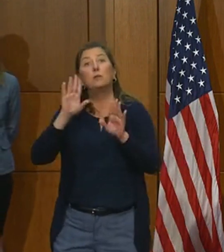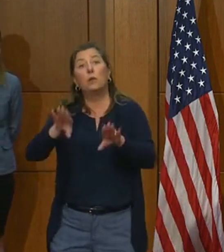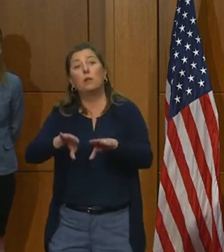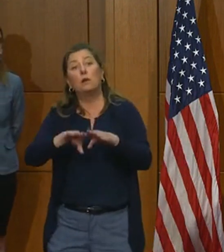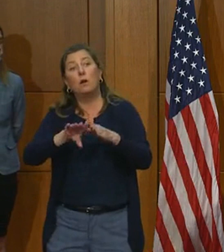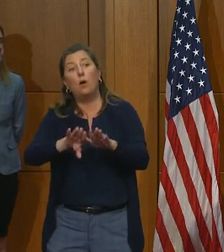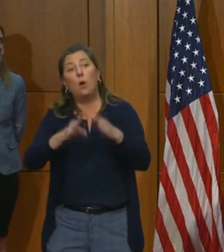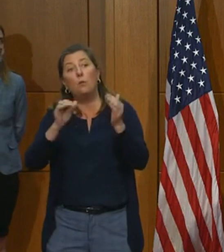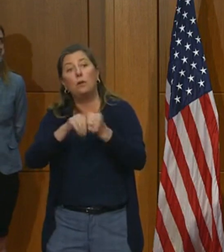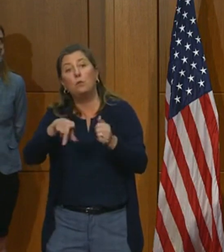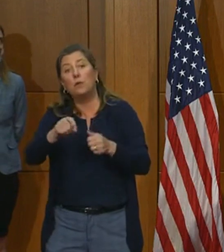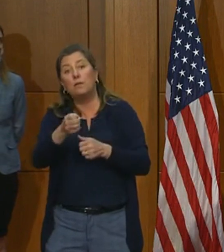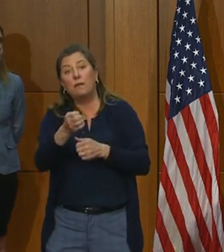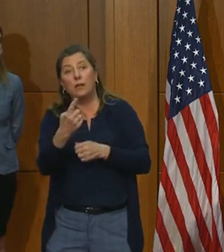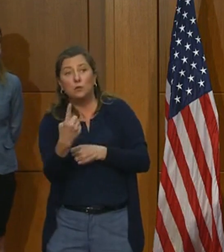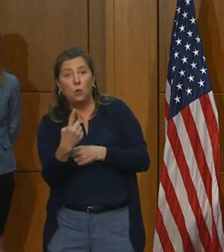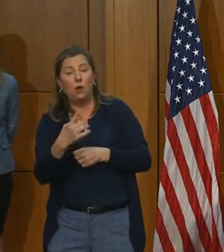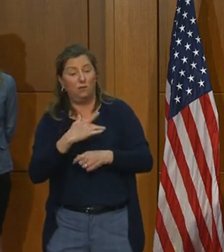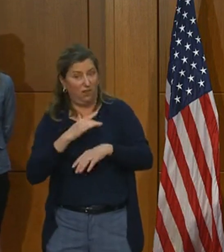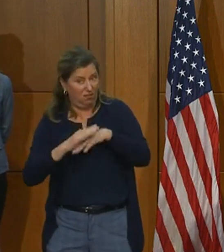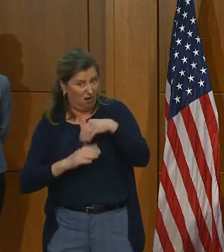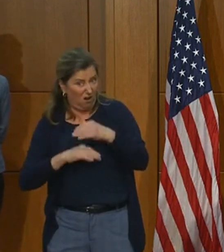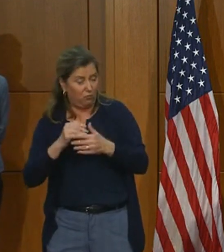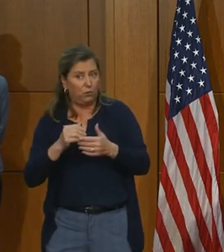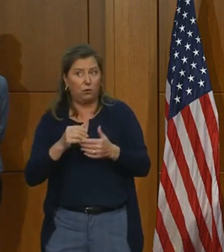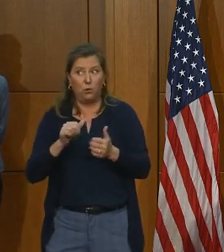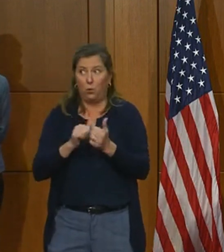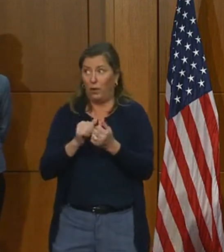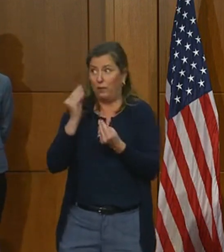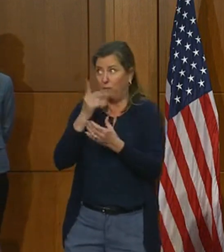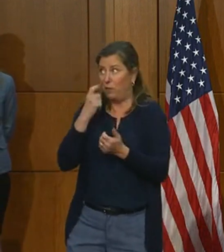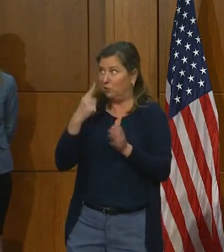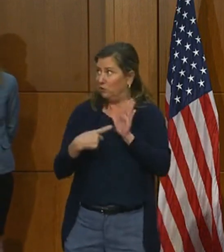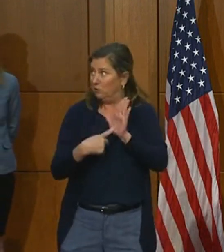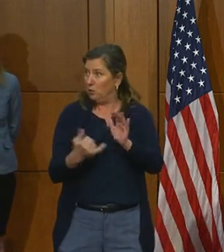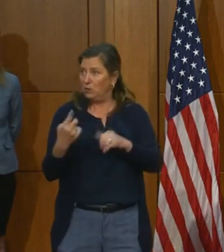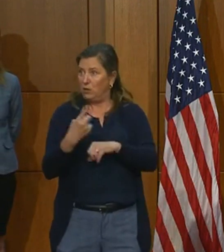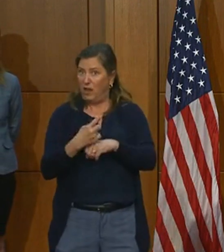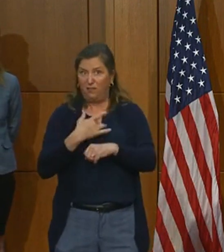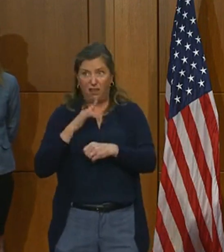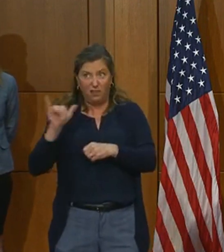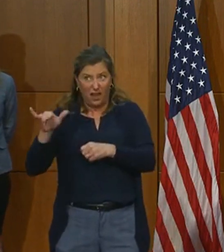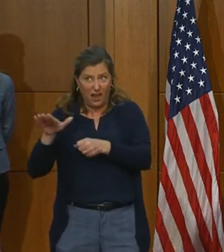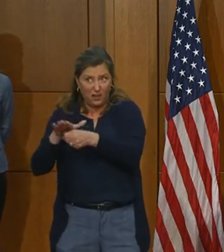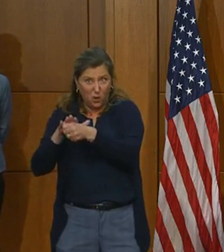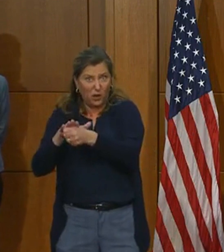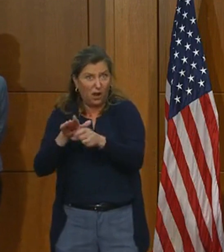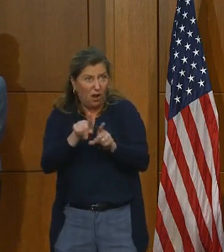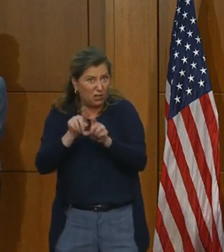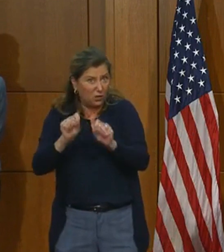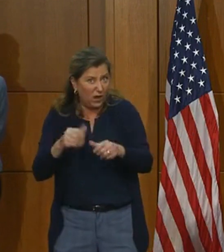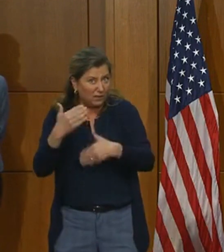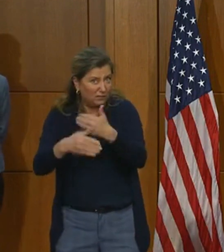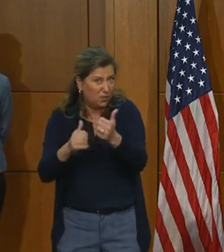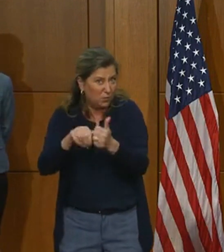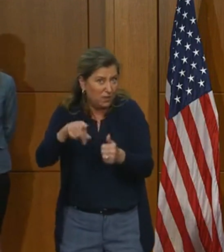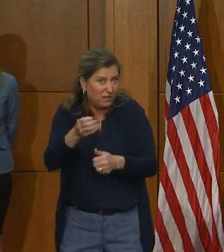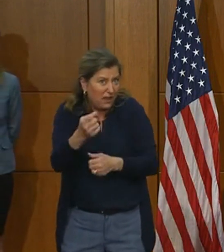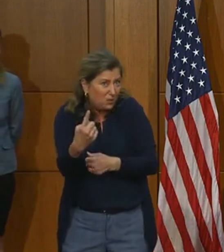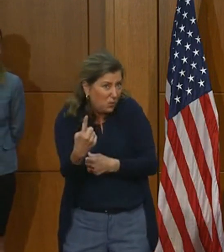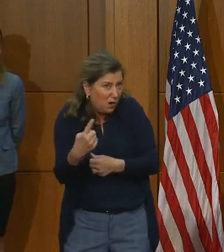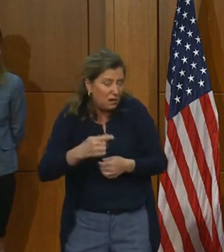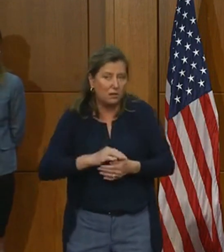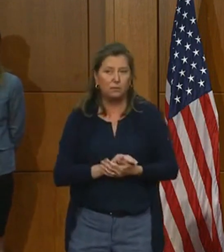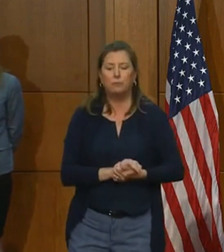feel confident that with the data that was just shared today that their locality would have also gone into Phase 1? Mel, I would